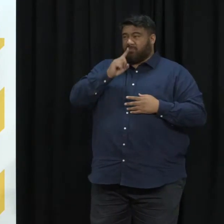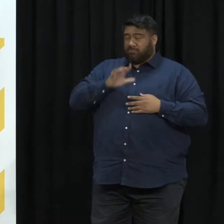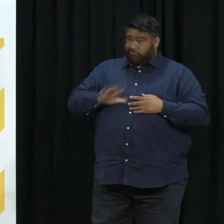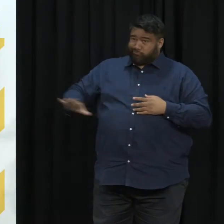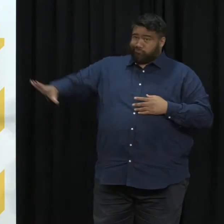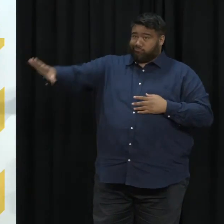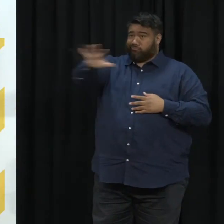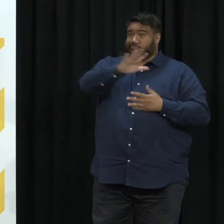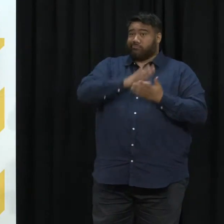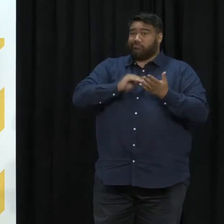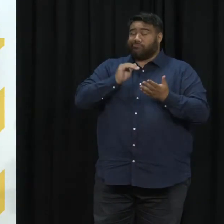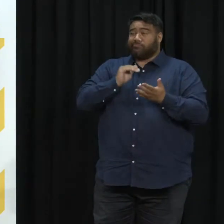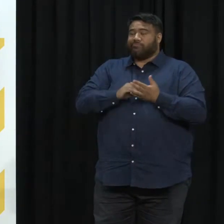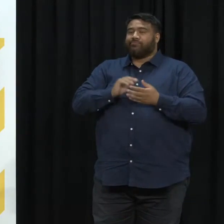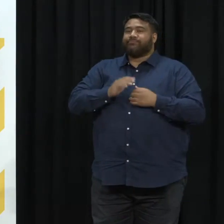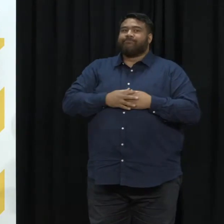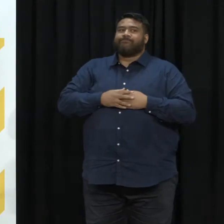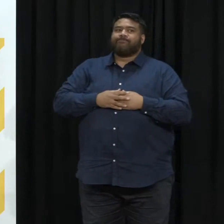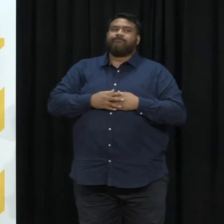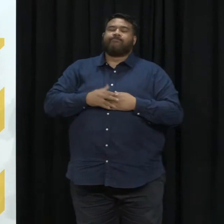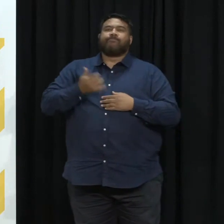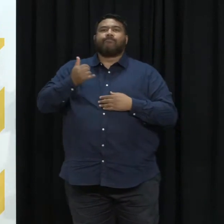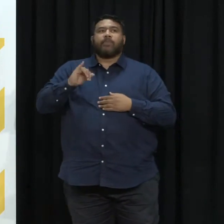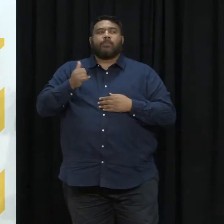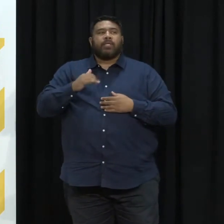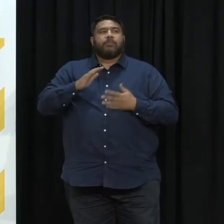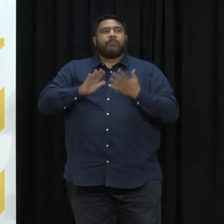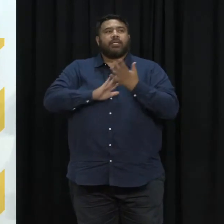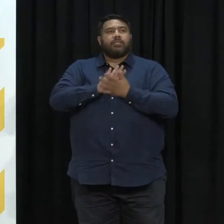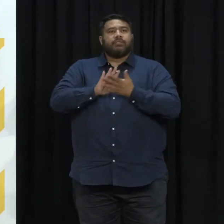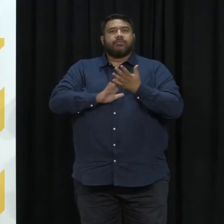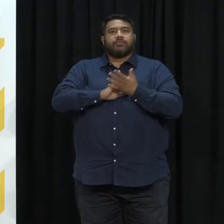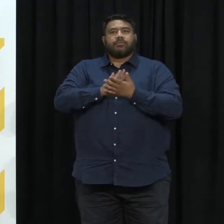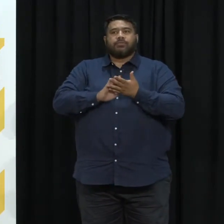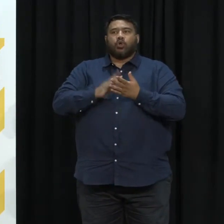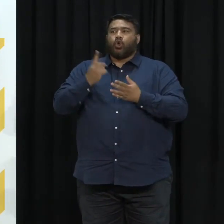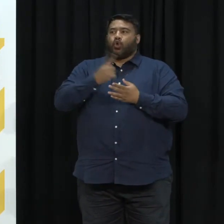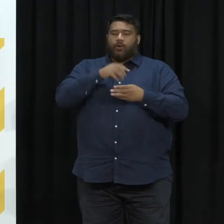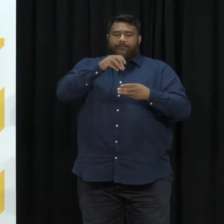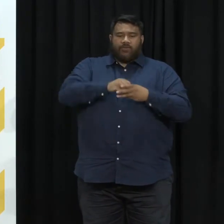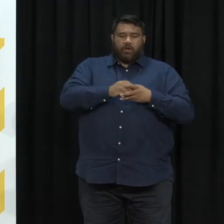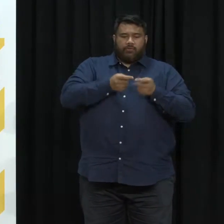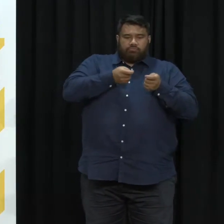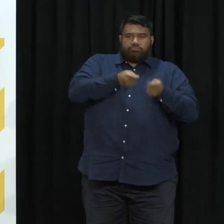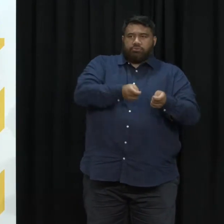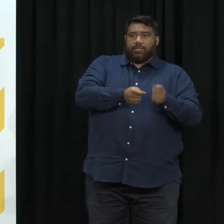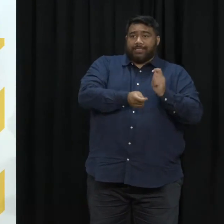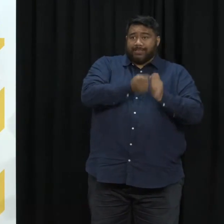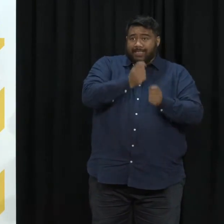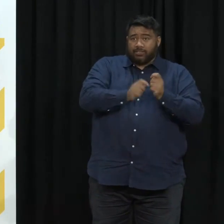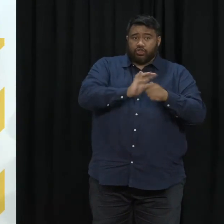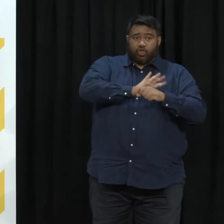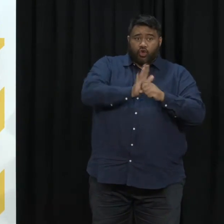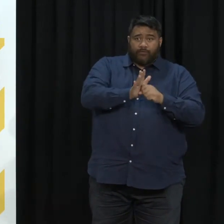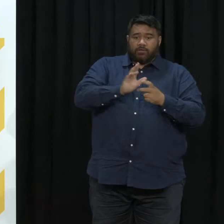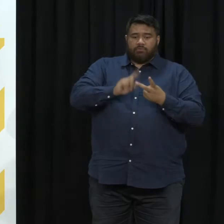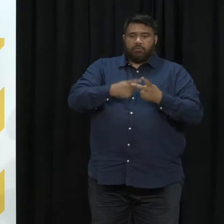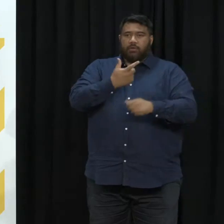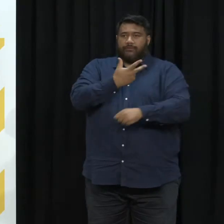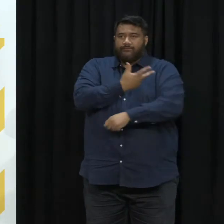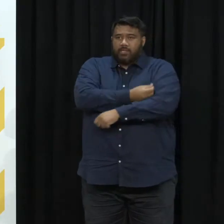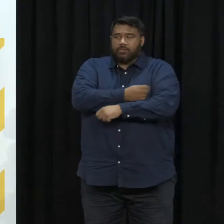interacting directly with patients. So, those involved in COVID testing, those administering COVID vaccinations,